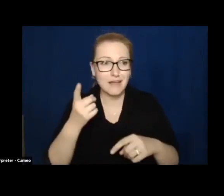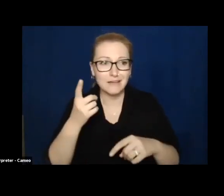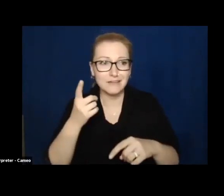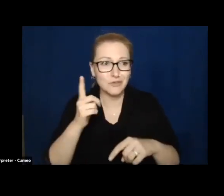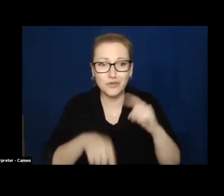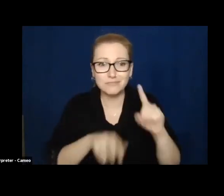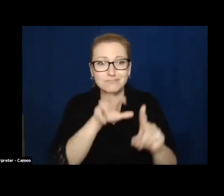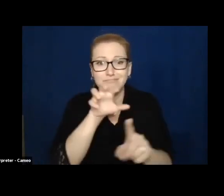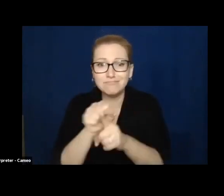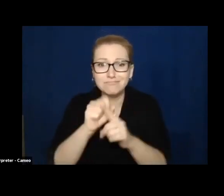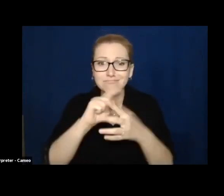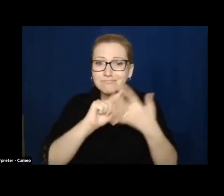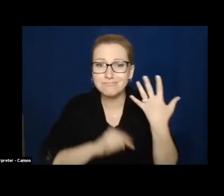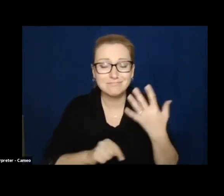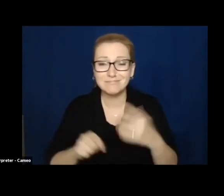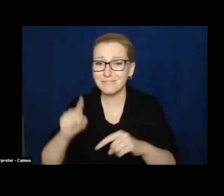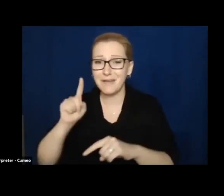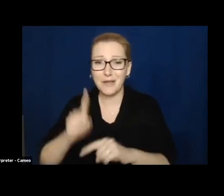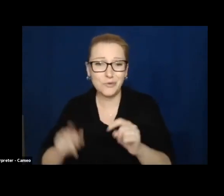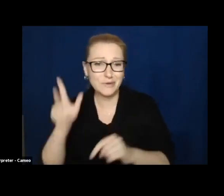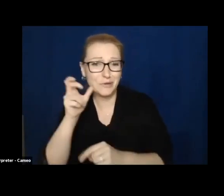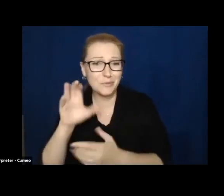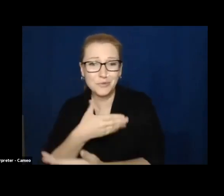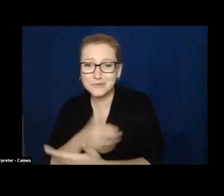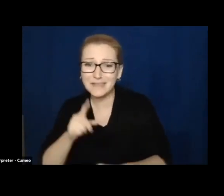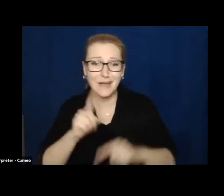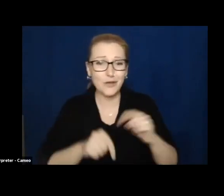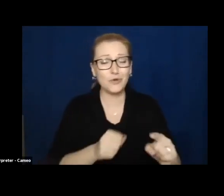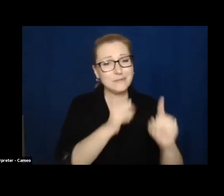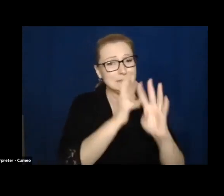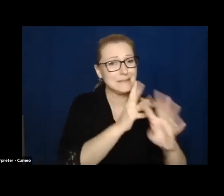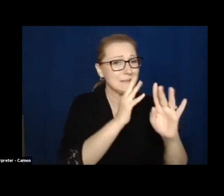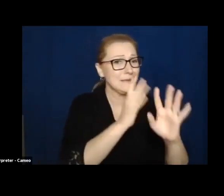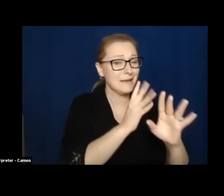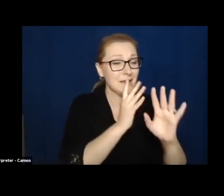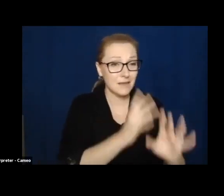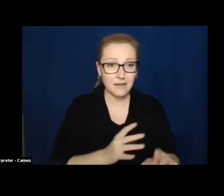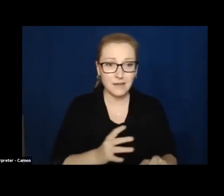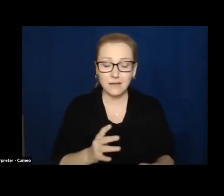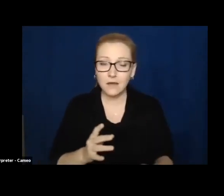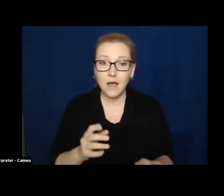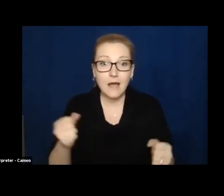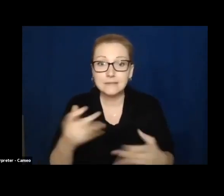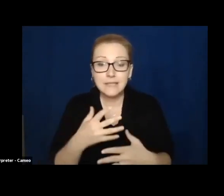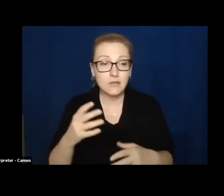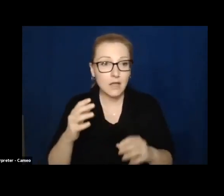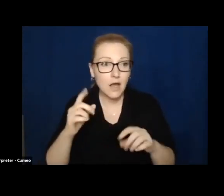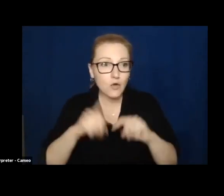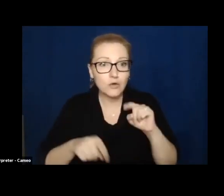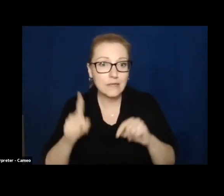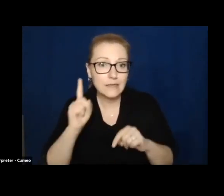would never be able to sing. And I was scared I would never be able to hear someone say, I love you to me.